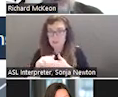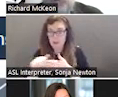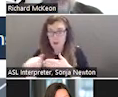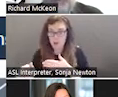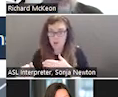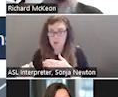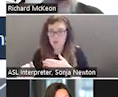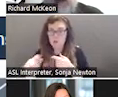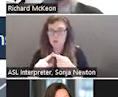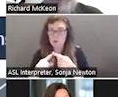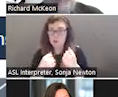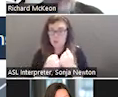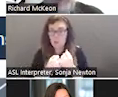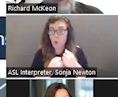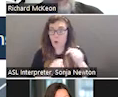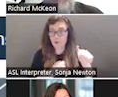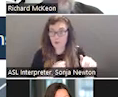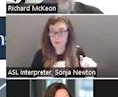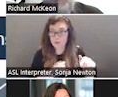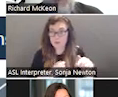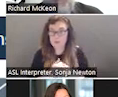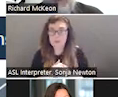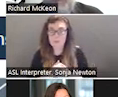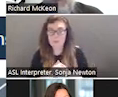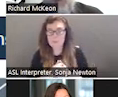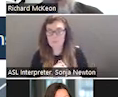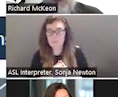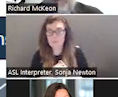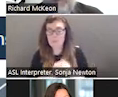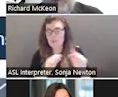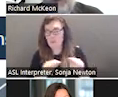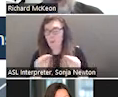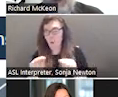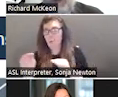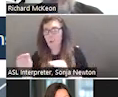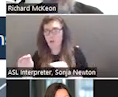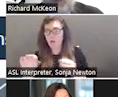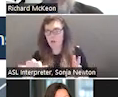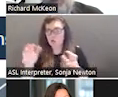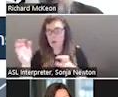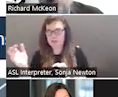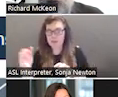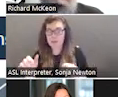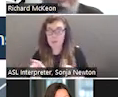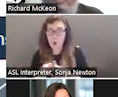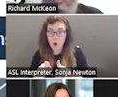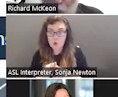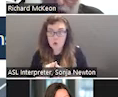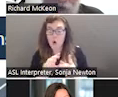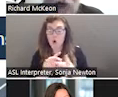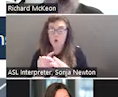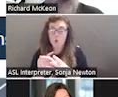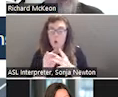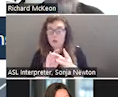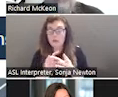in order to support this, to support the mobile crisis, but also its coordination with a